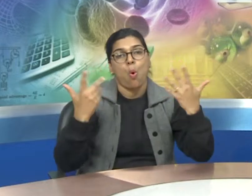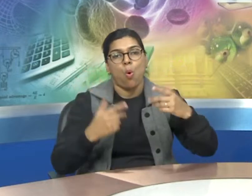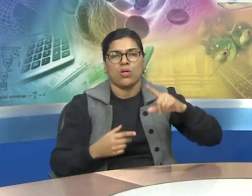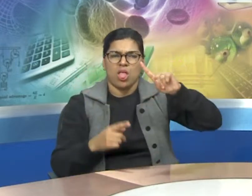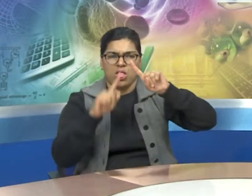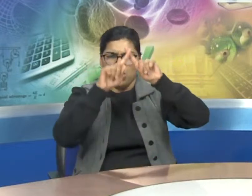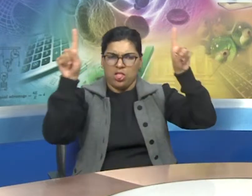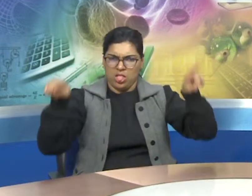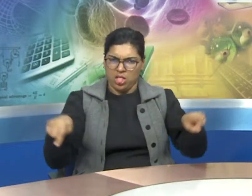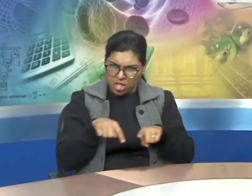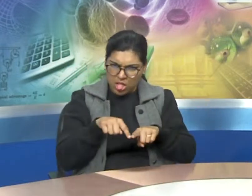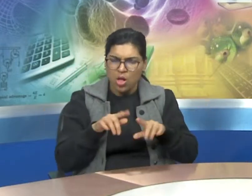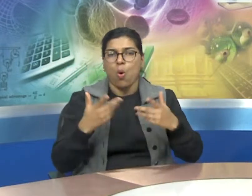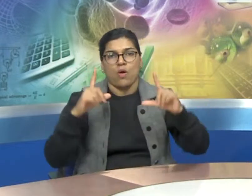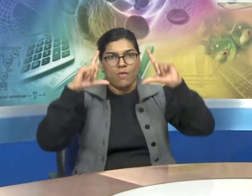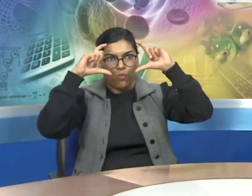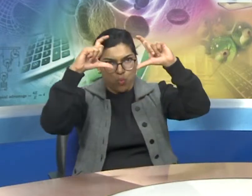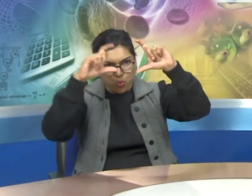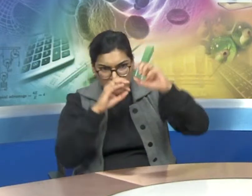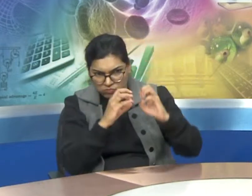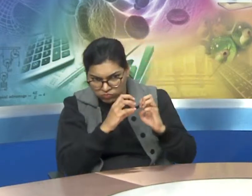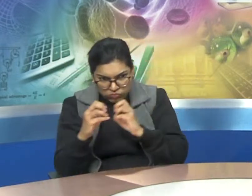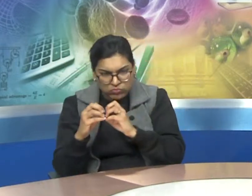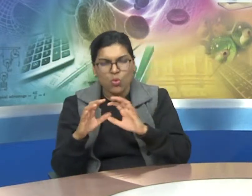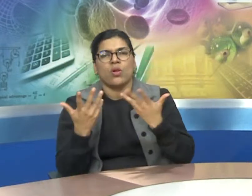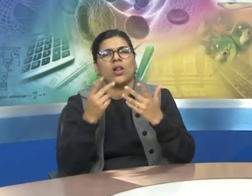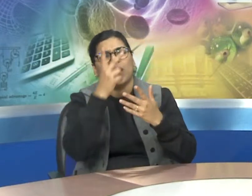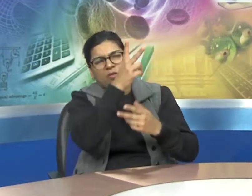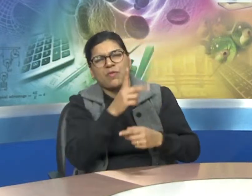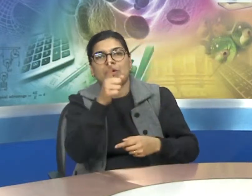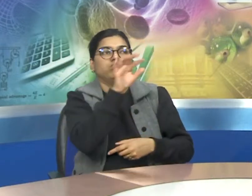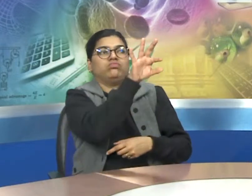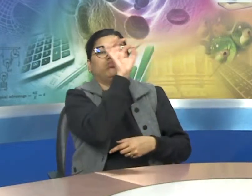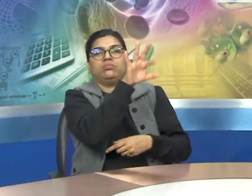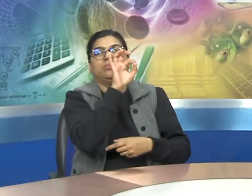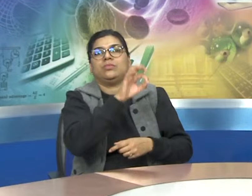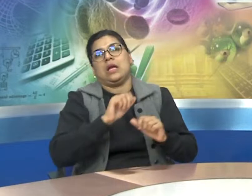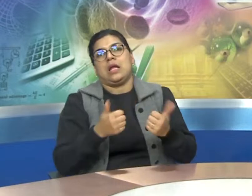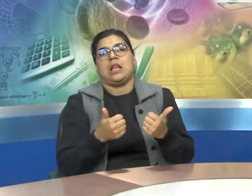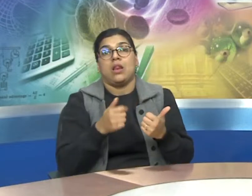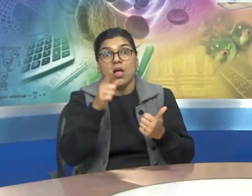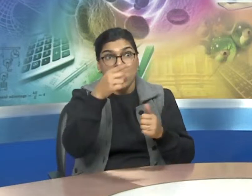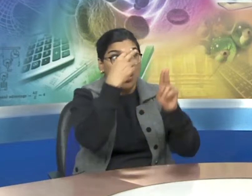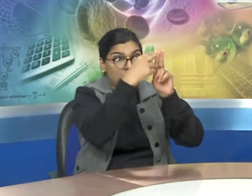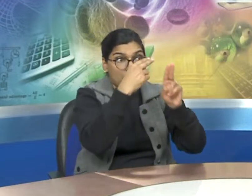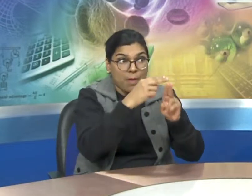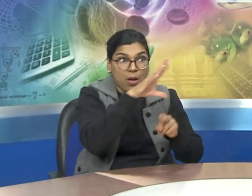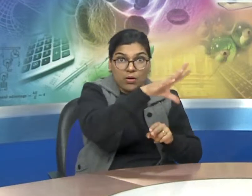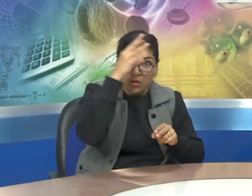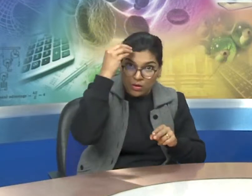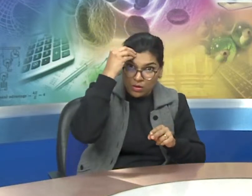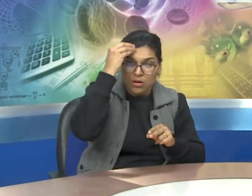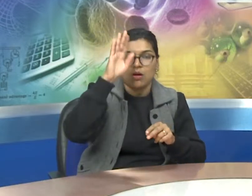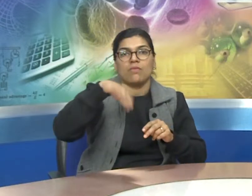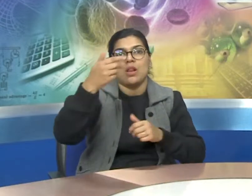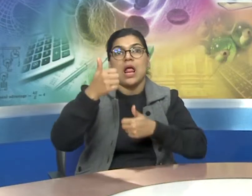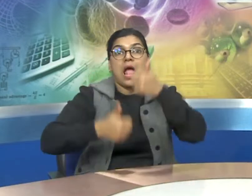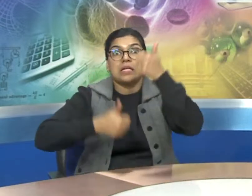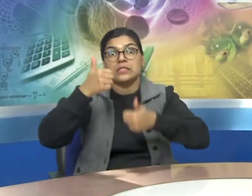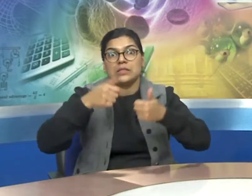choose them as per your need. So these are the options available. So it is